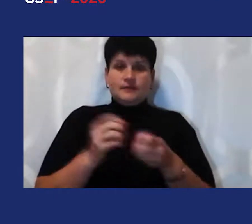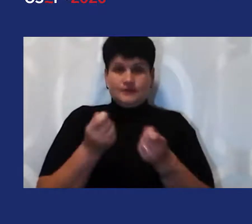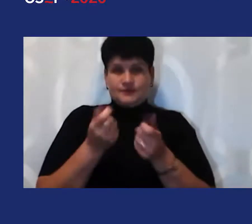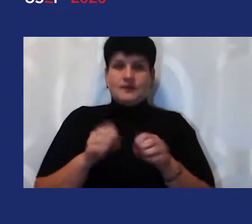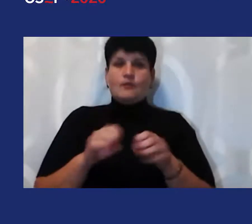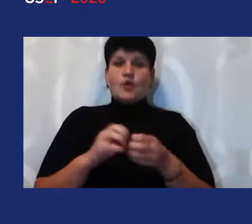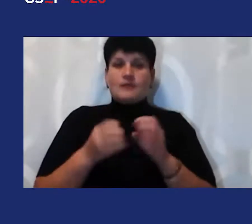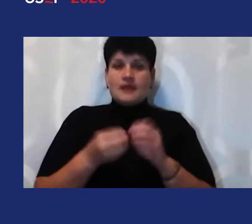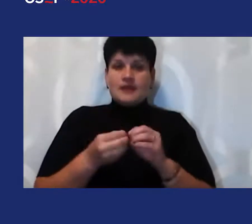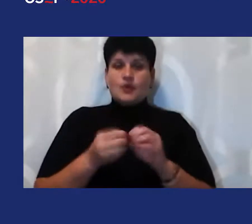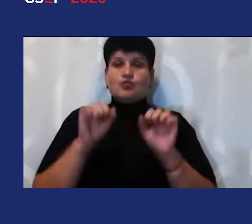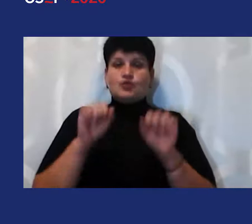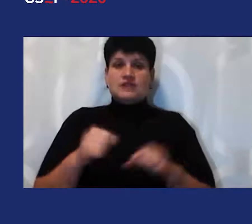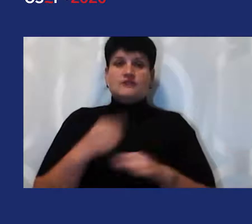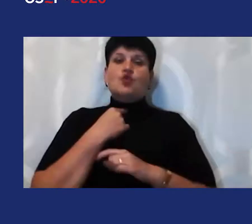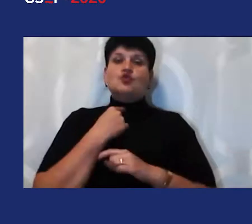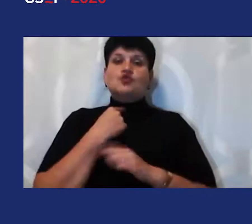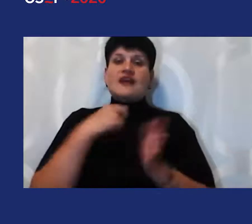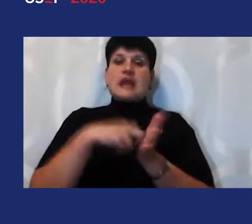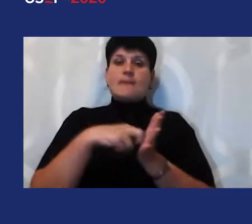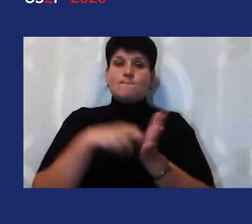The possibility of